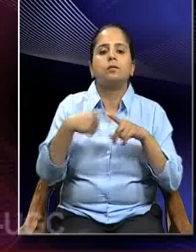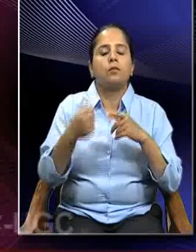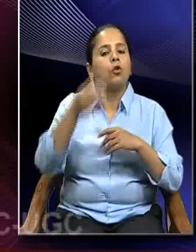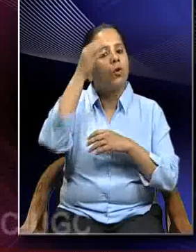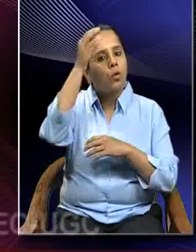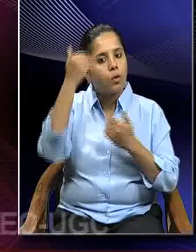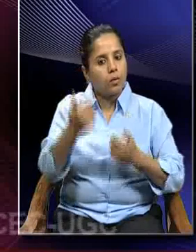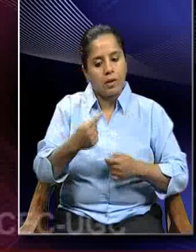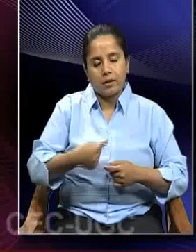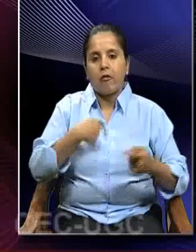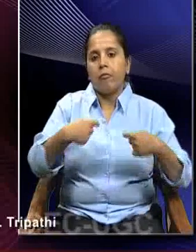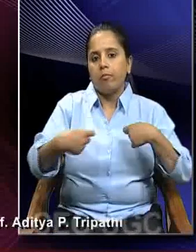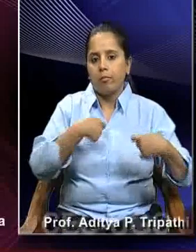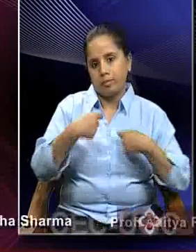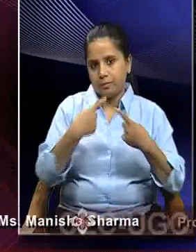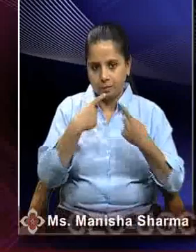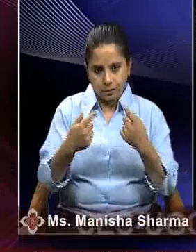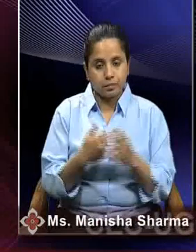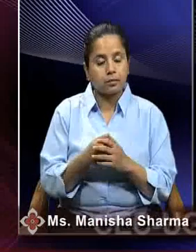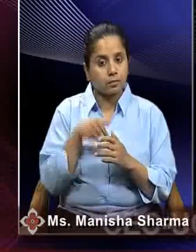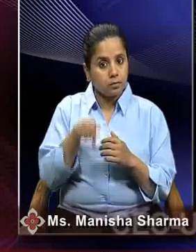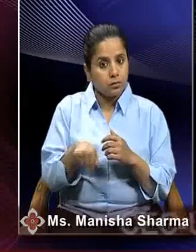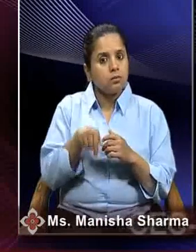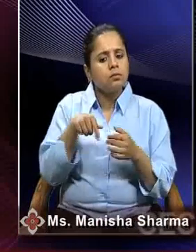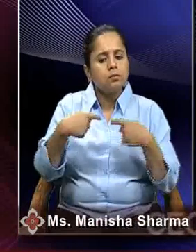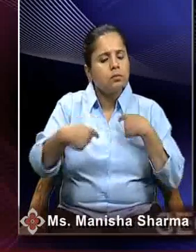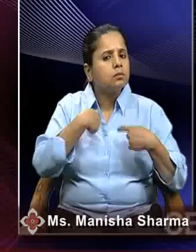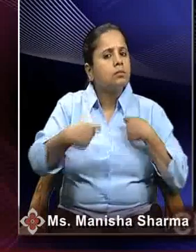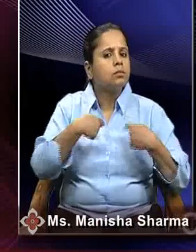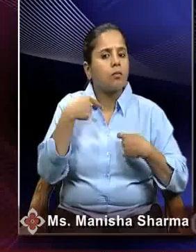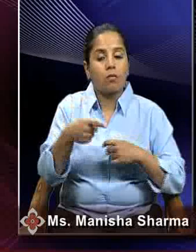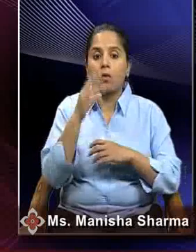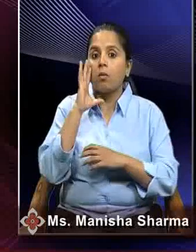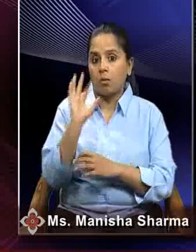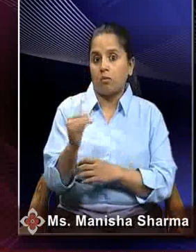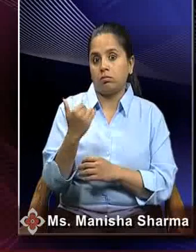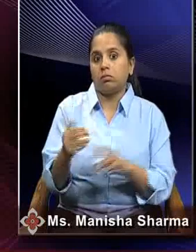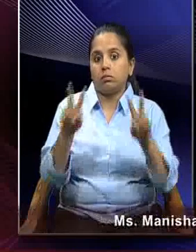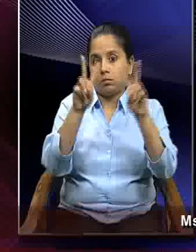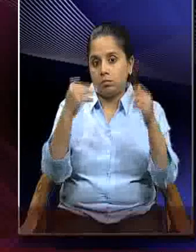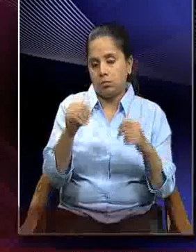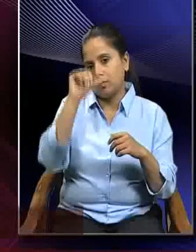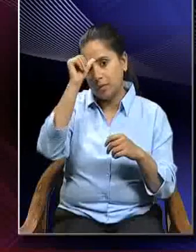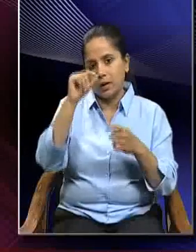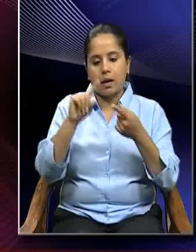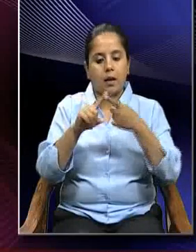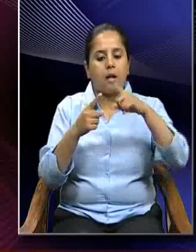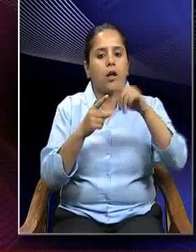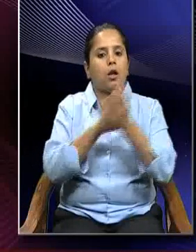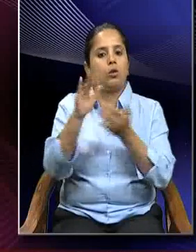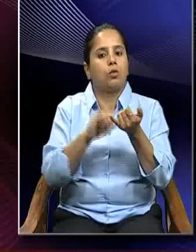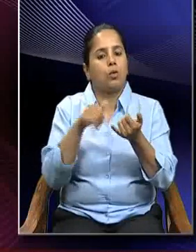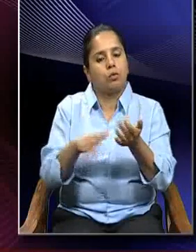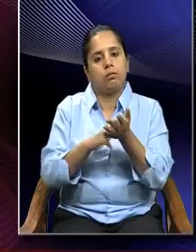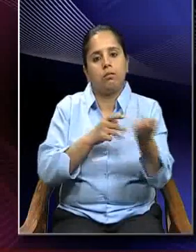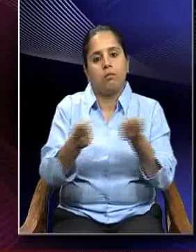concept of self-management, which is basically a very important aspect of Indian ethos in management. In most